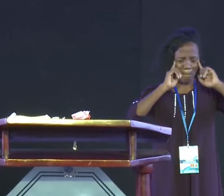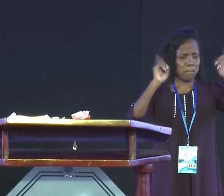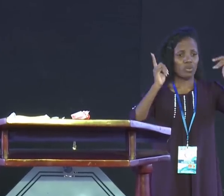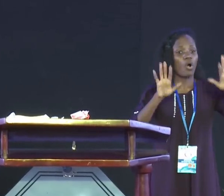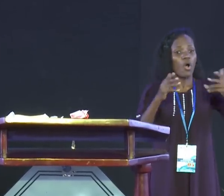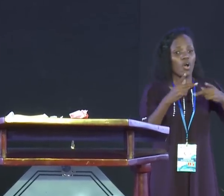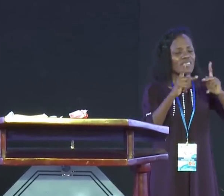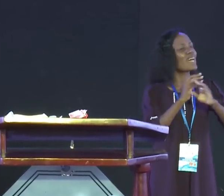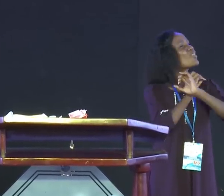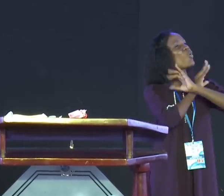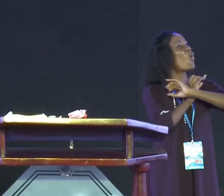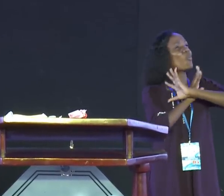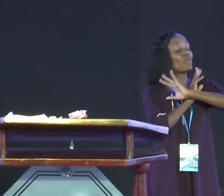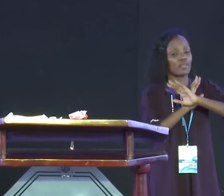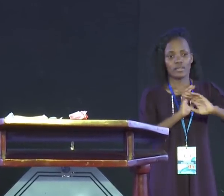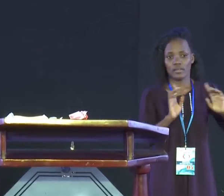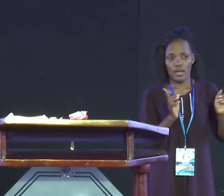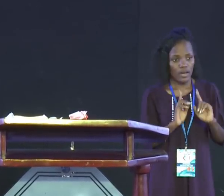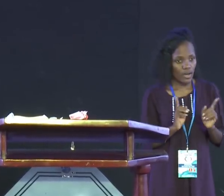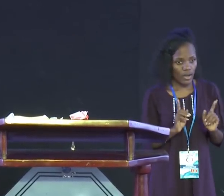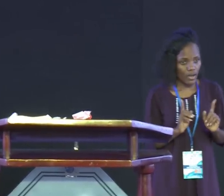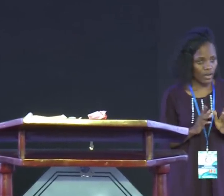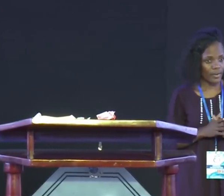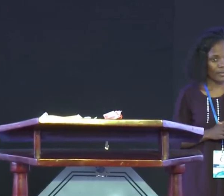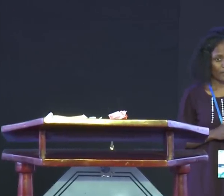you, that grumbling may not be birthed in